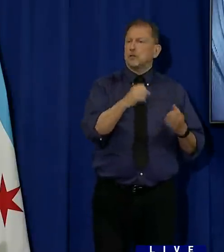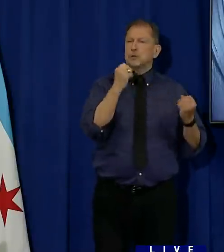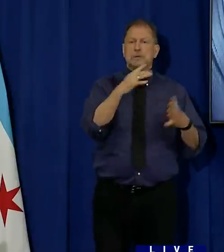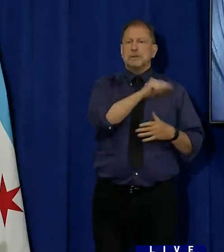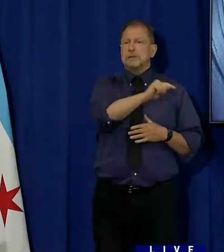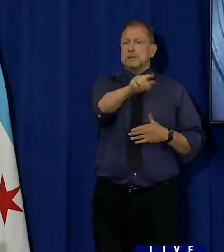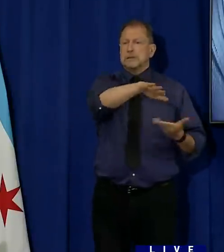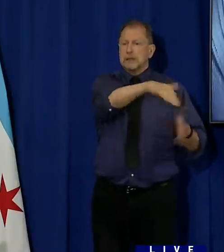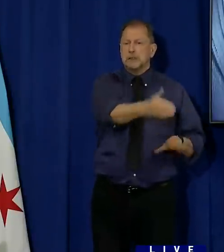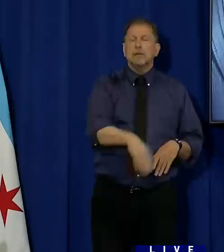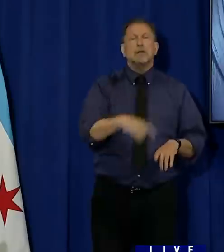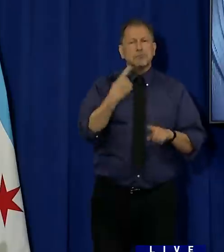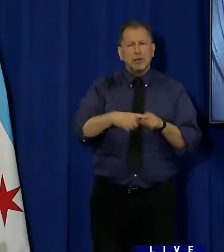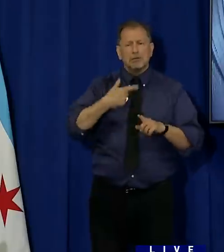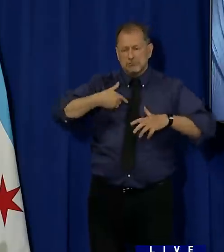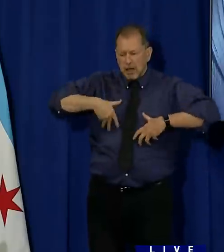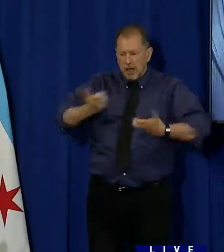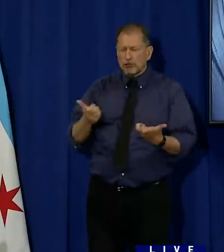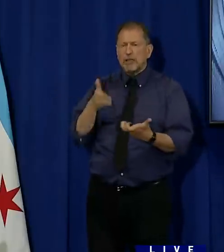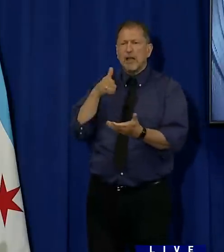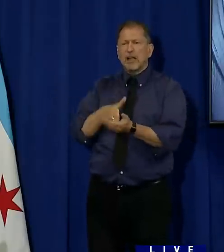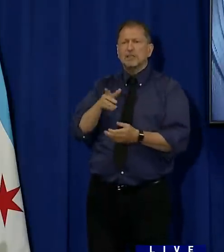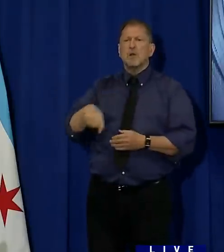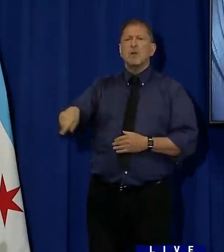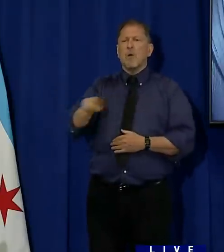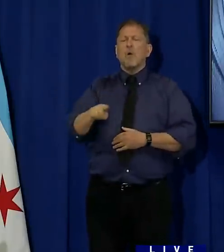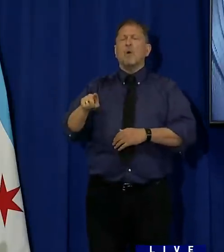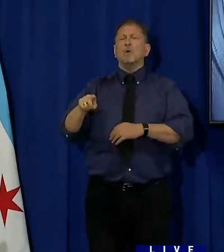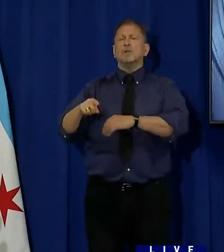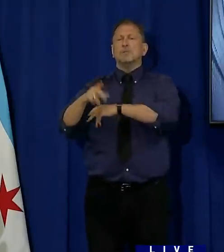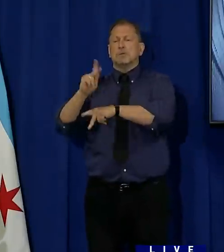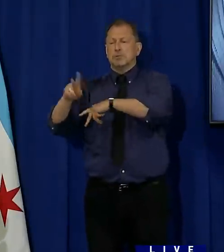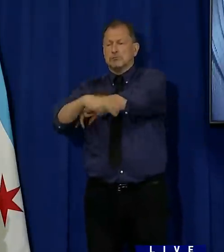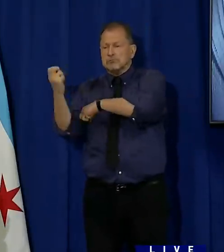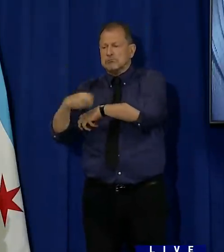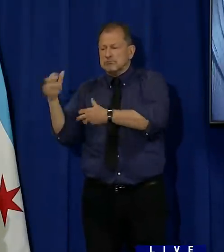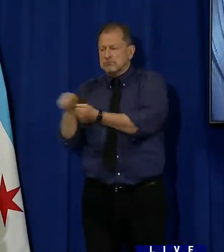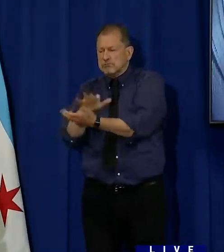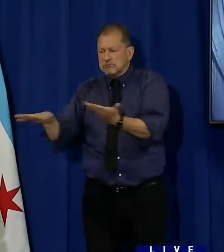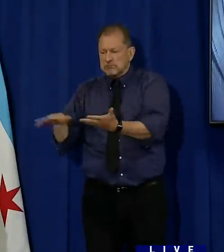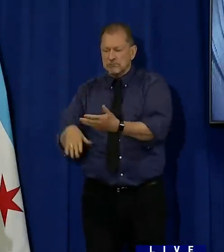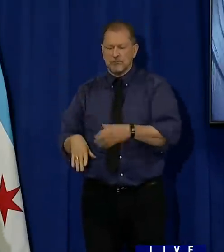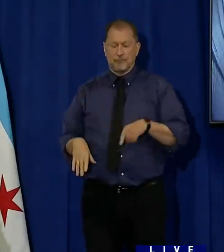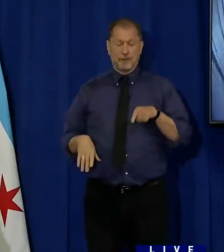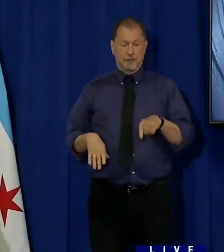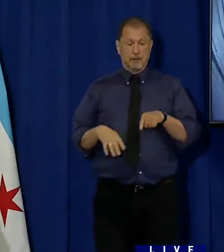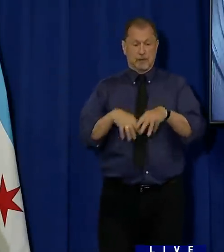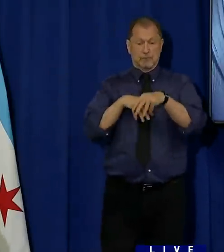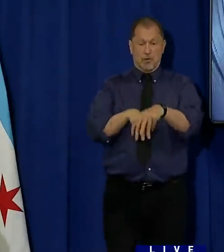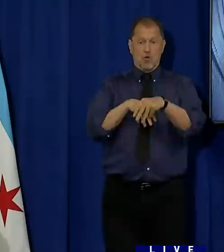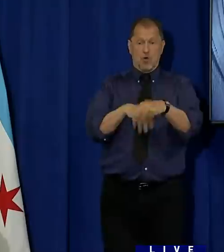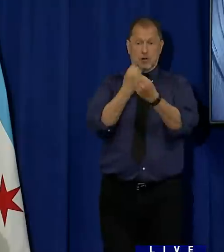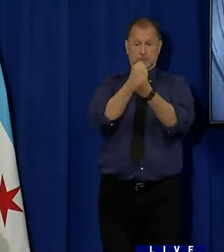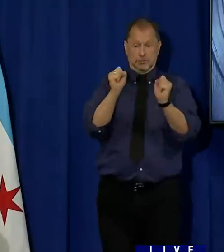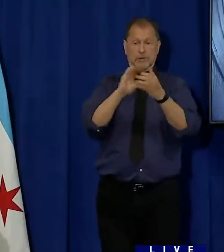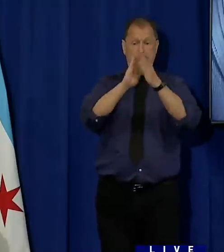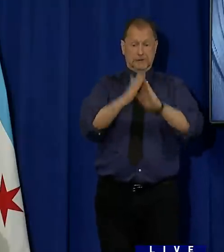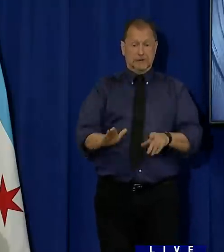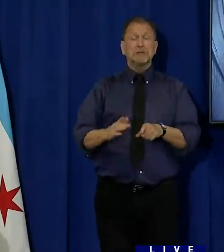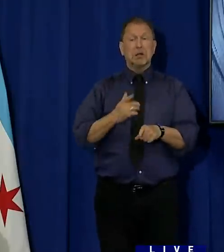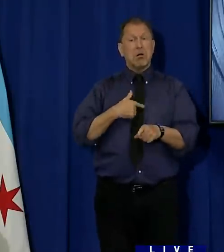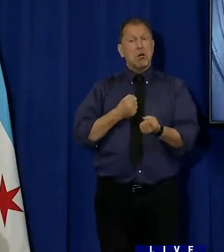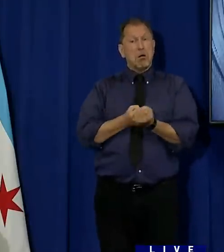when looters hijacked righteous protesters and targeted black communities. I was angry